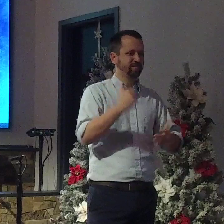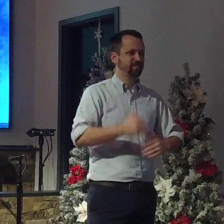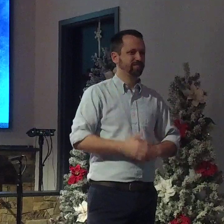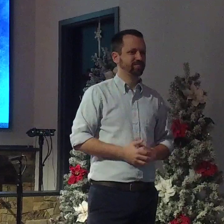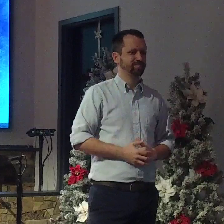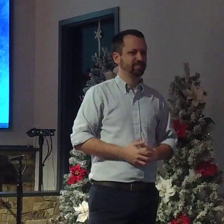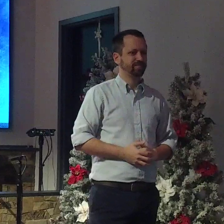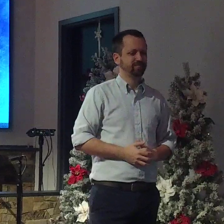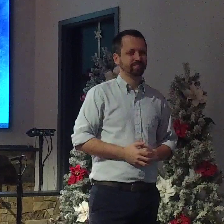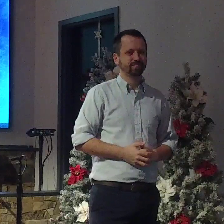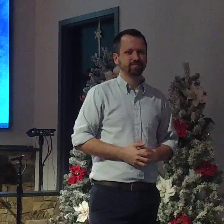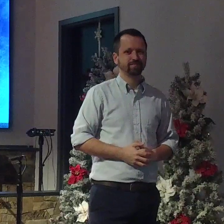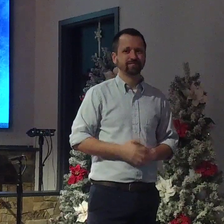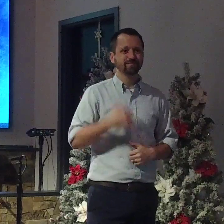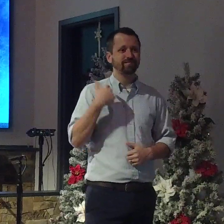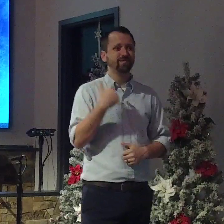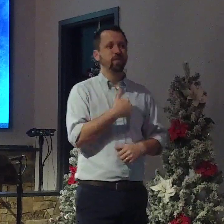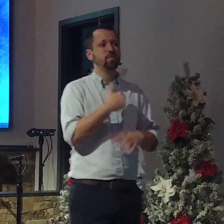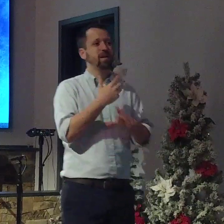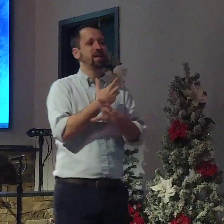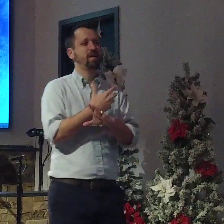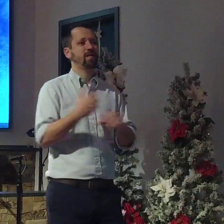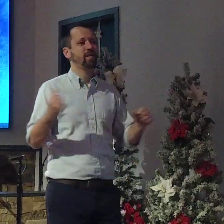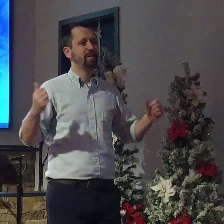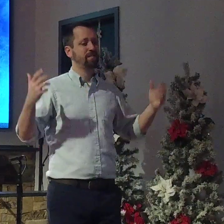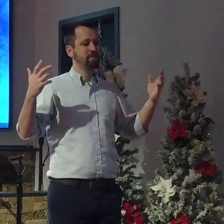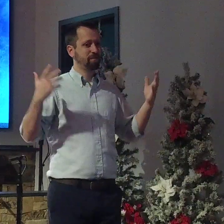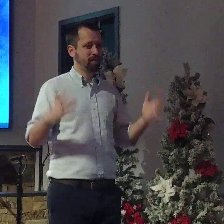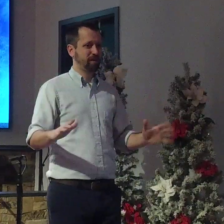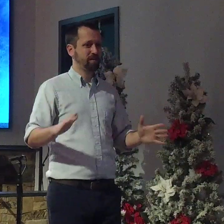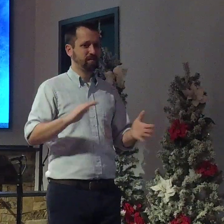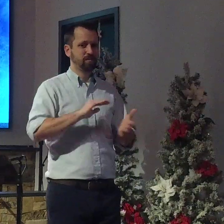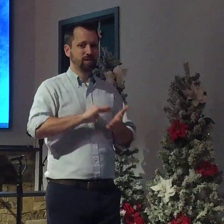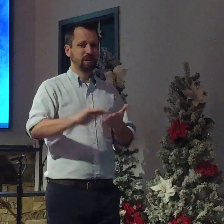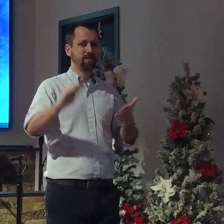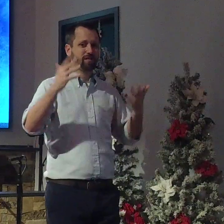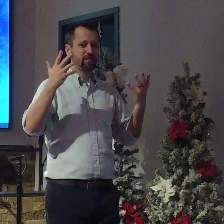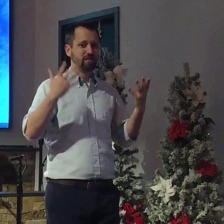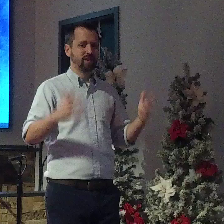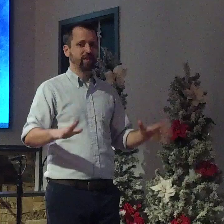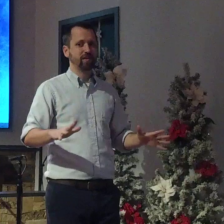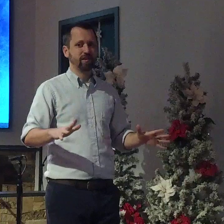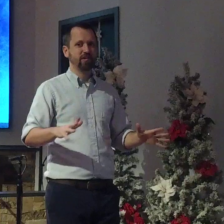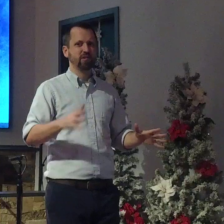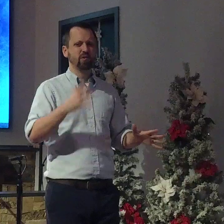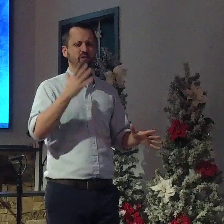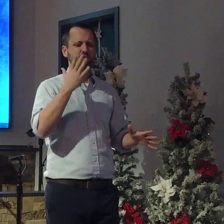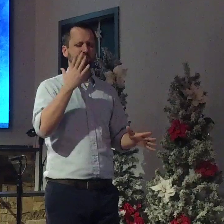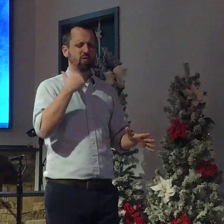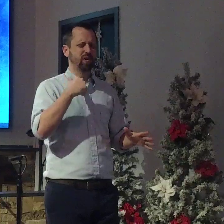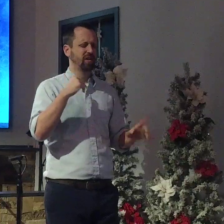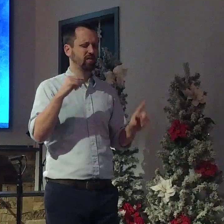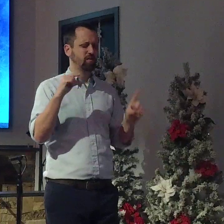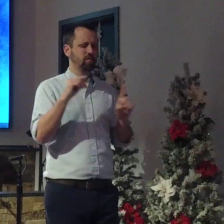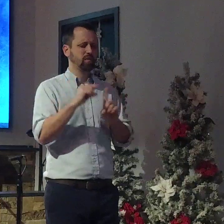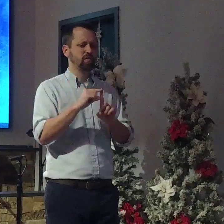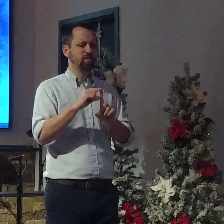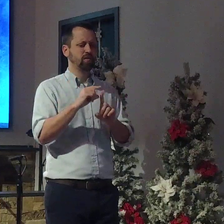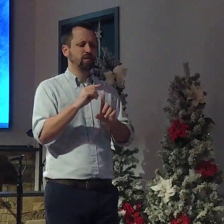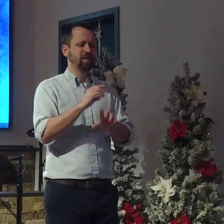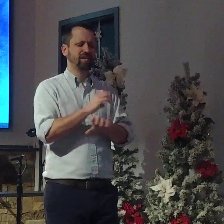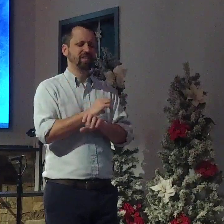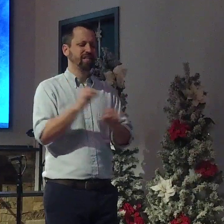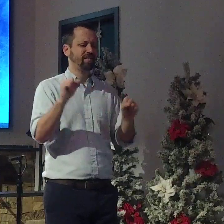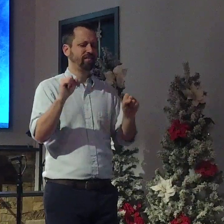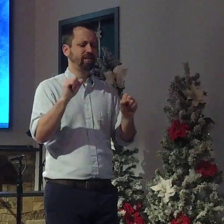done. Verse number 12 says this. It says, but this man, Jesus, after he offered one